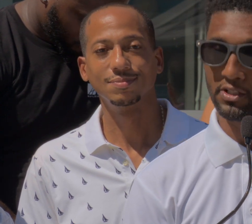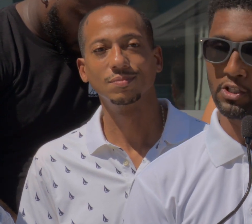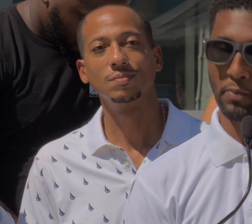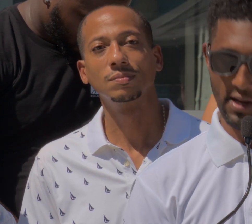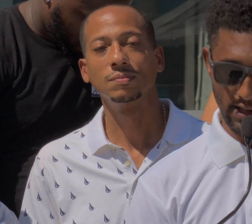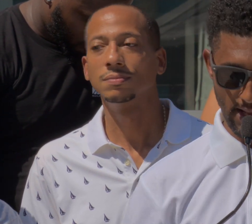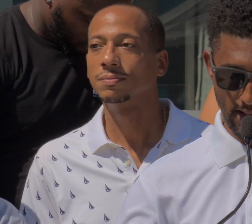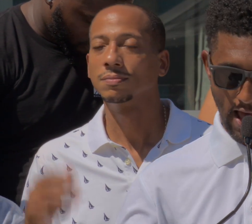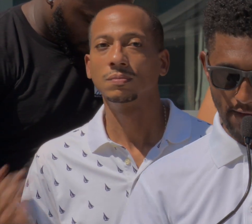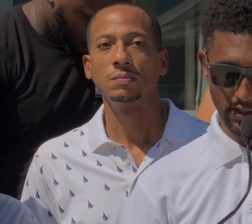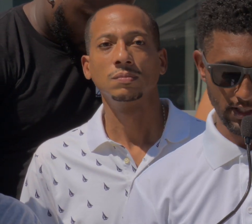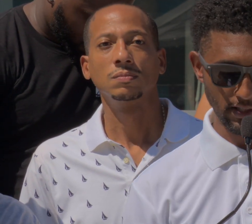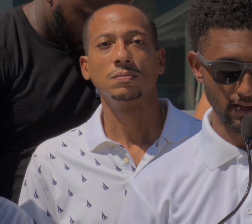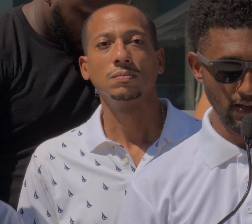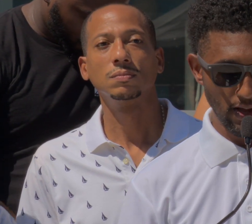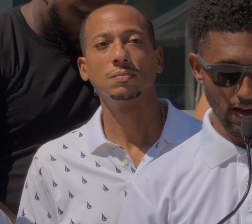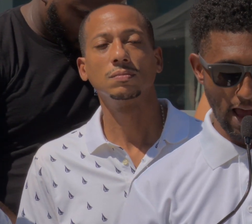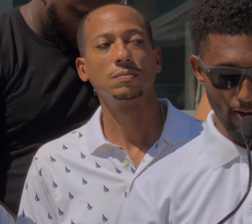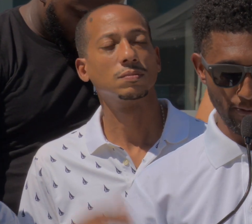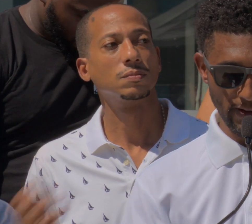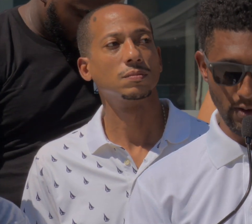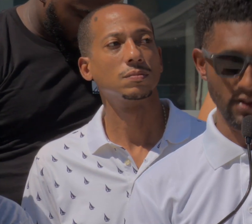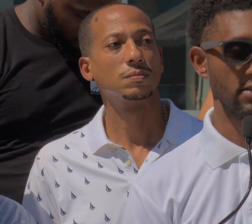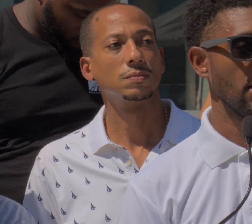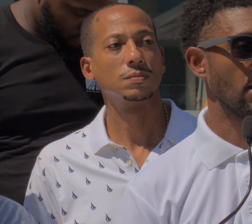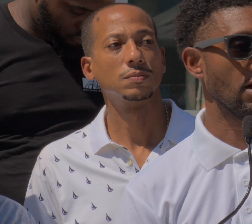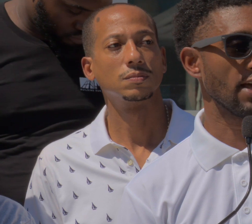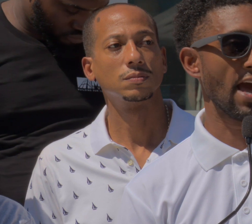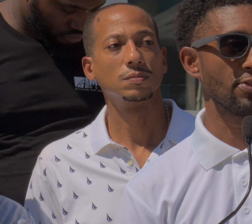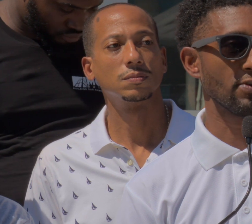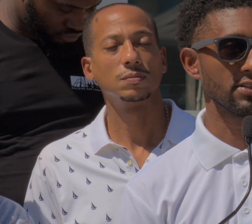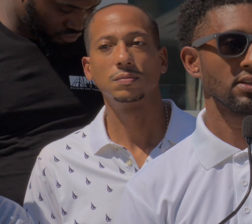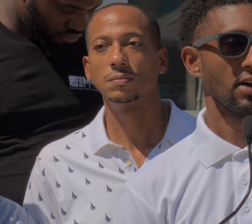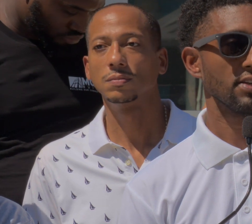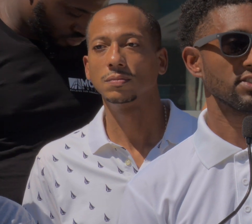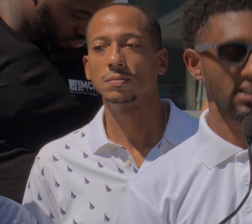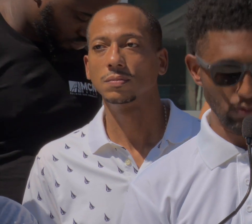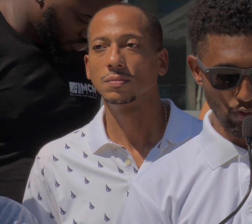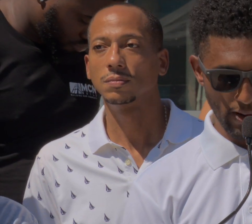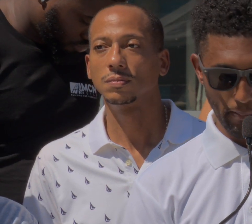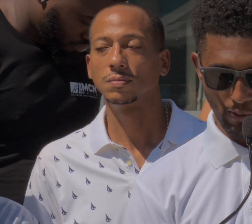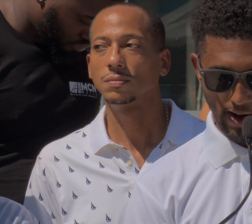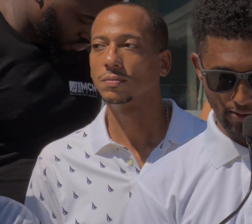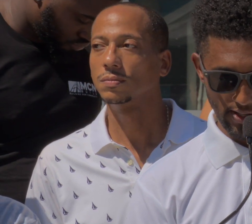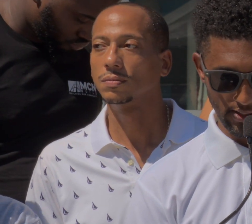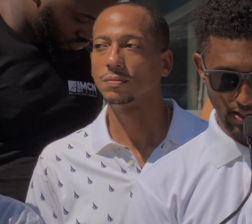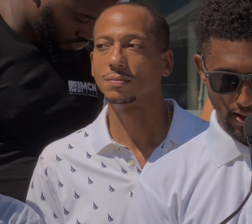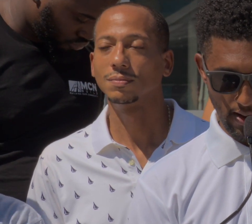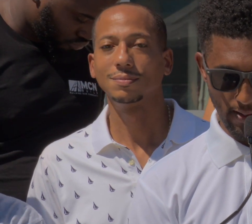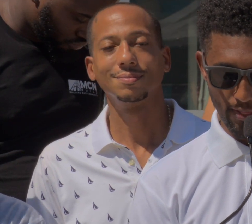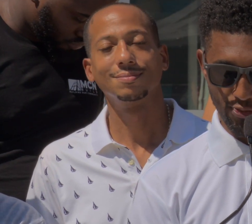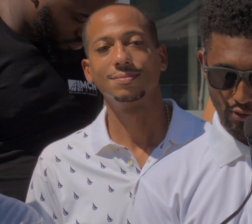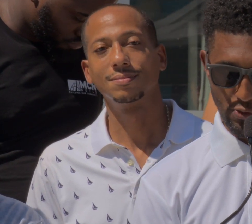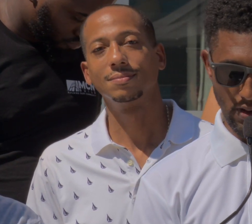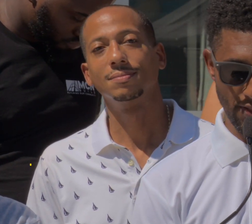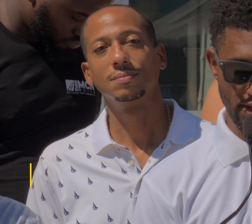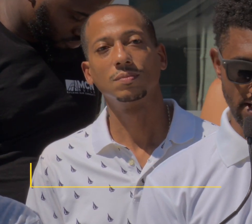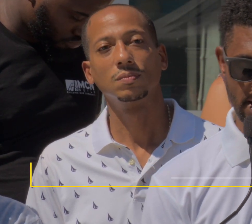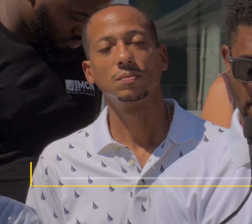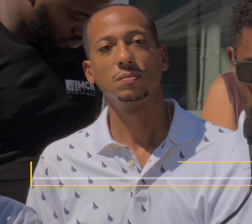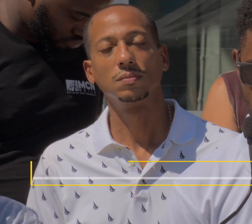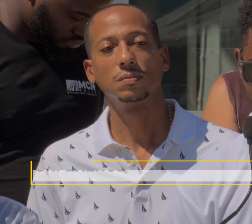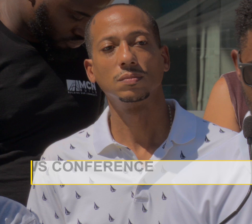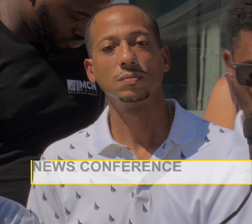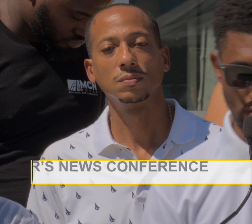to participate in. And obviously, our frequent gatherings signal great progress. Through